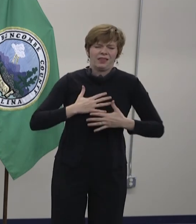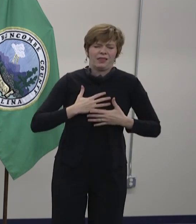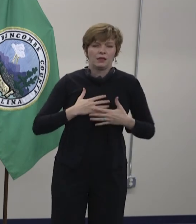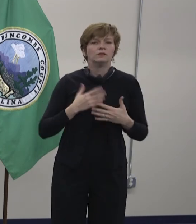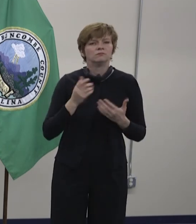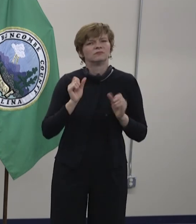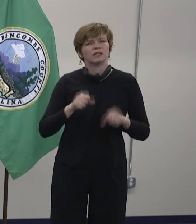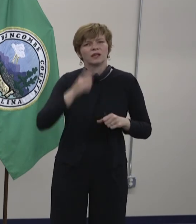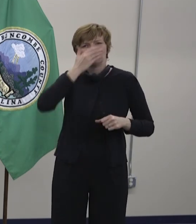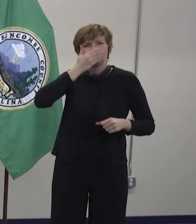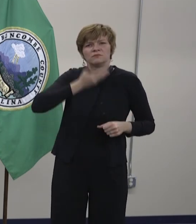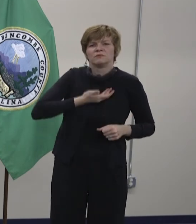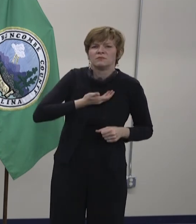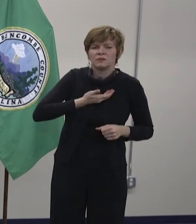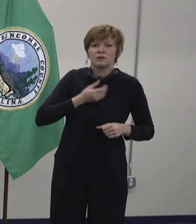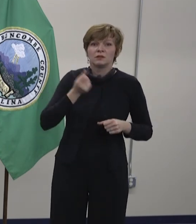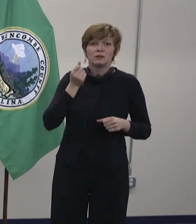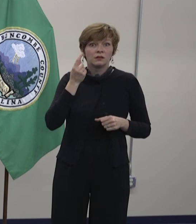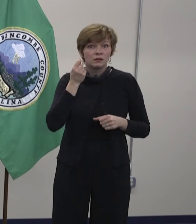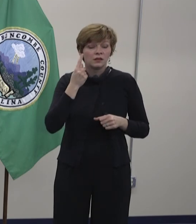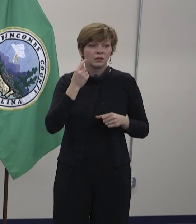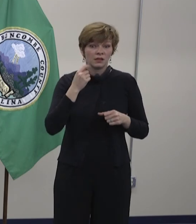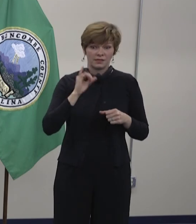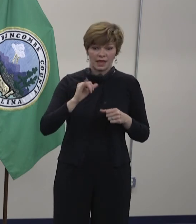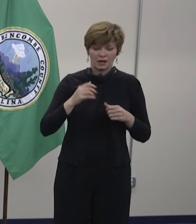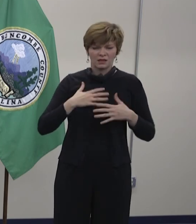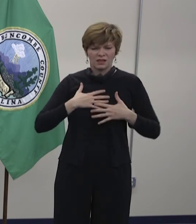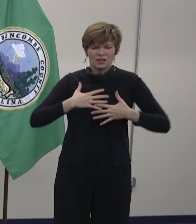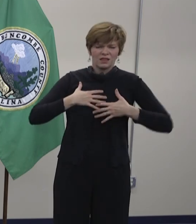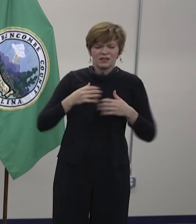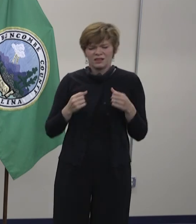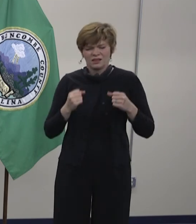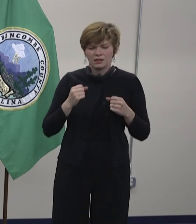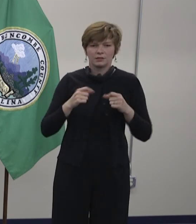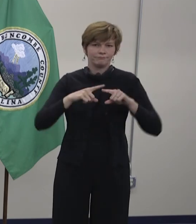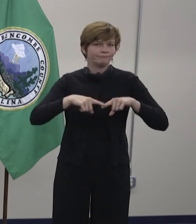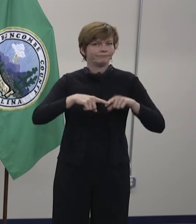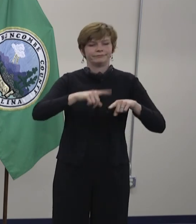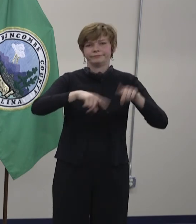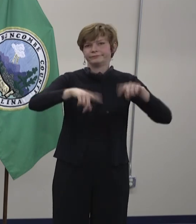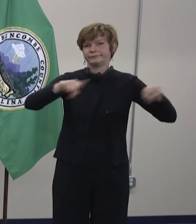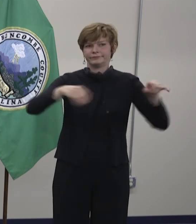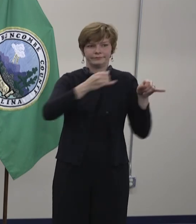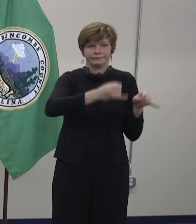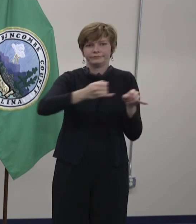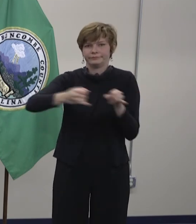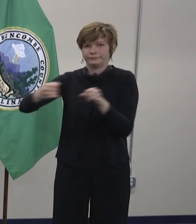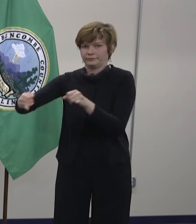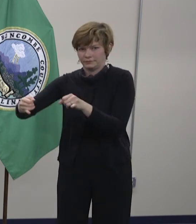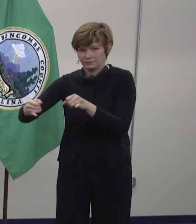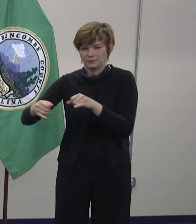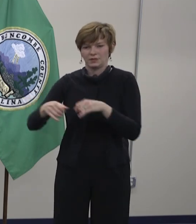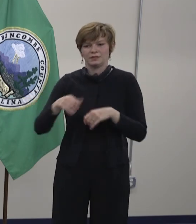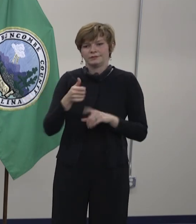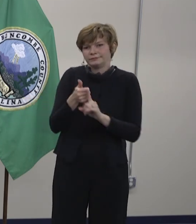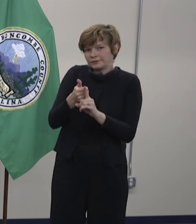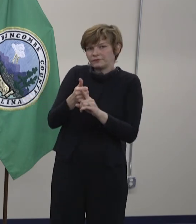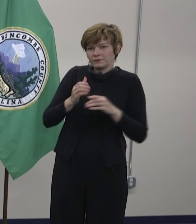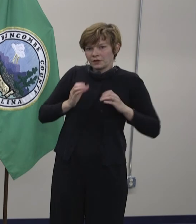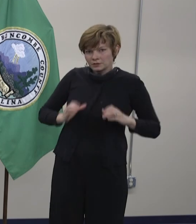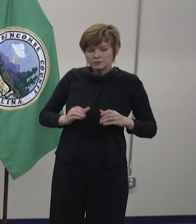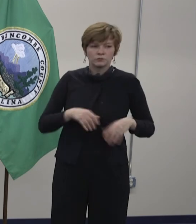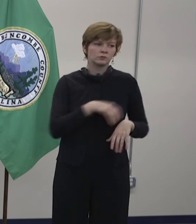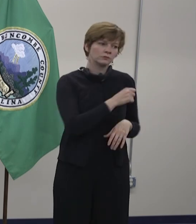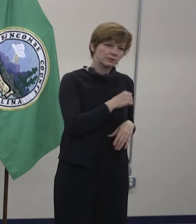definition of strenuous exercise will be applied at an individual level and will be determined by the customer and the